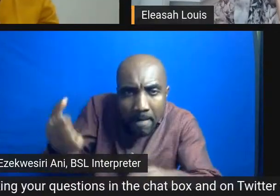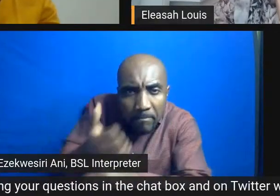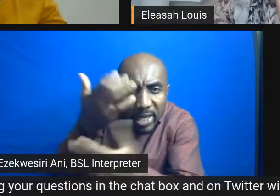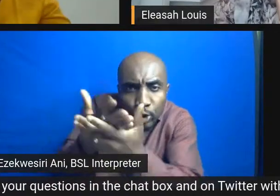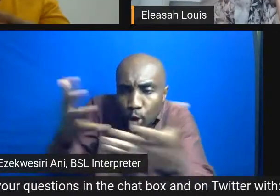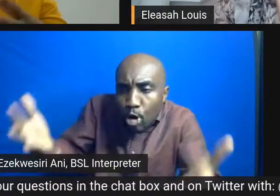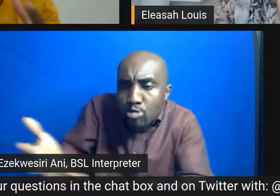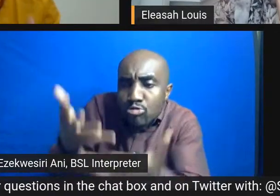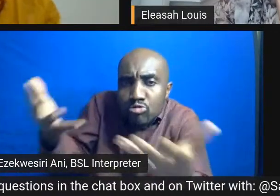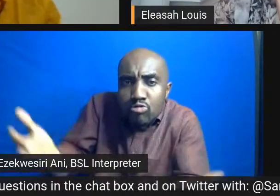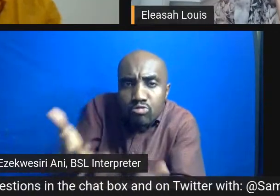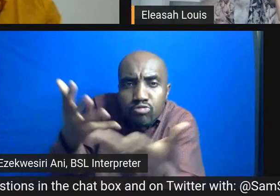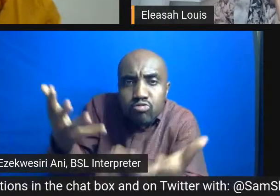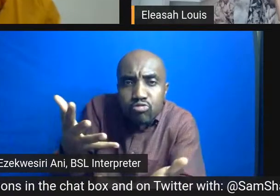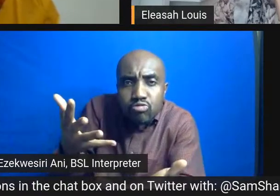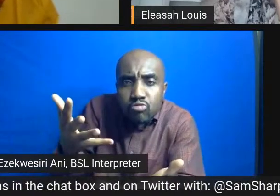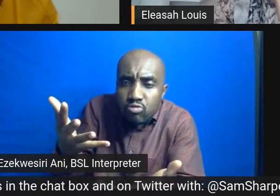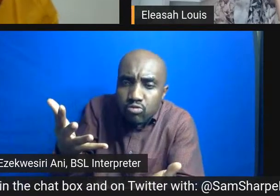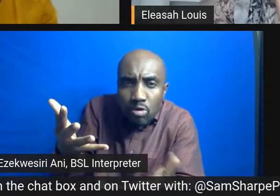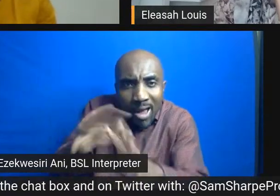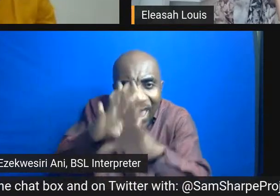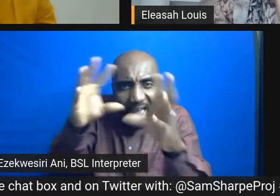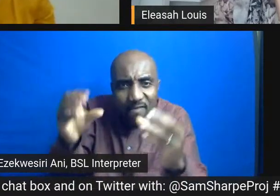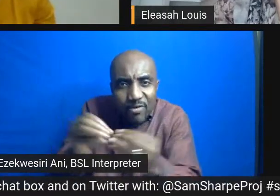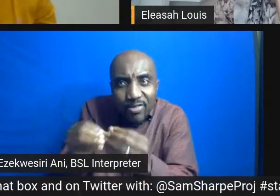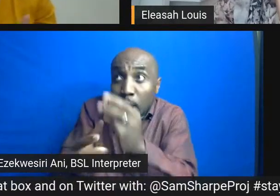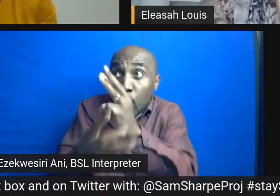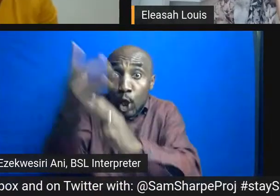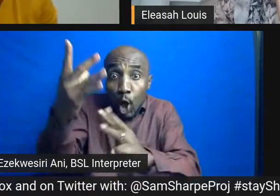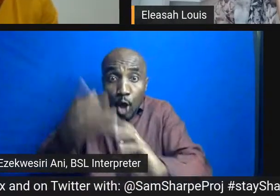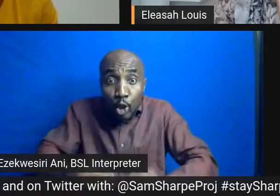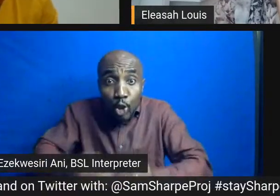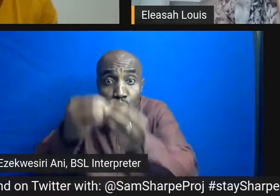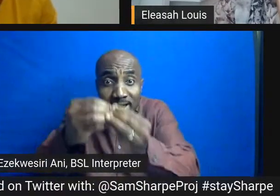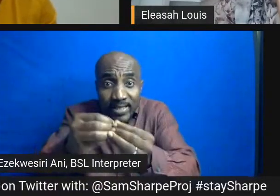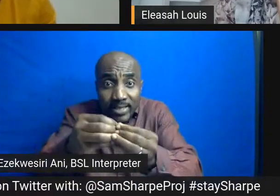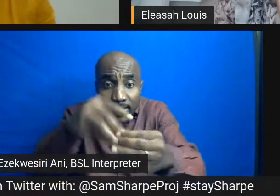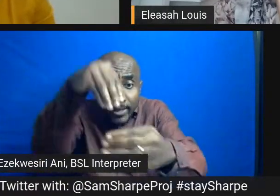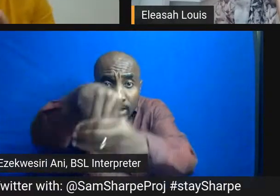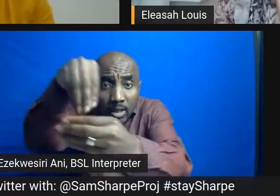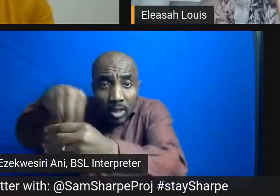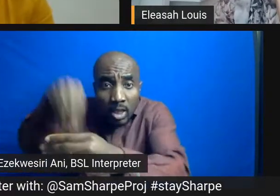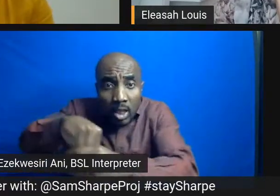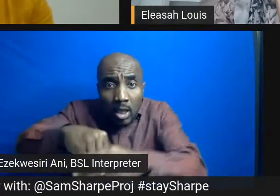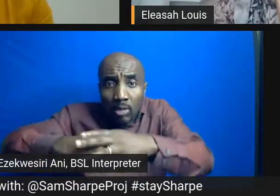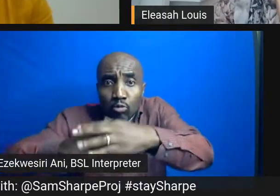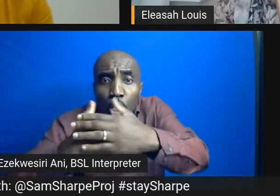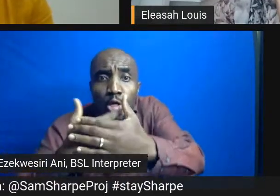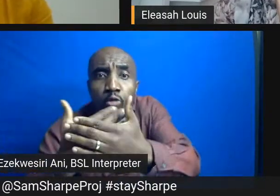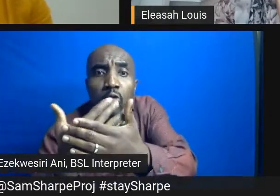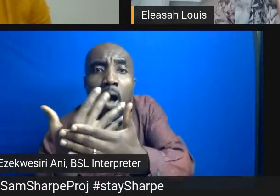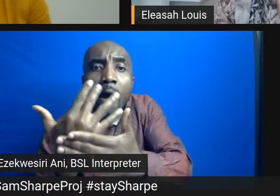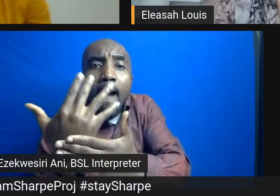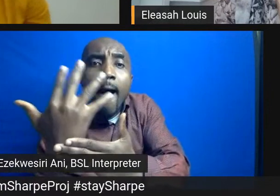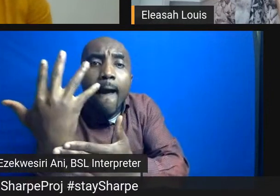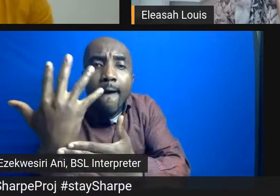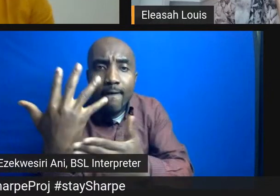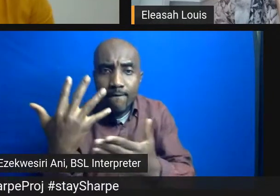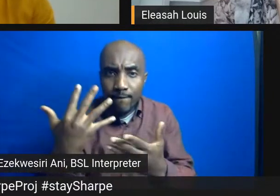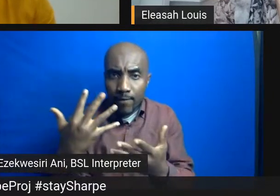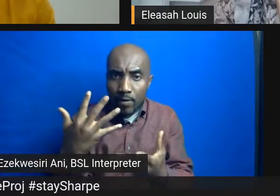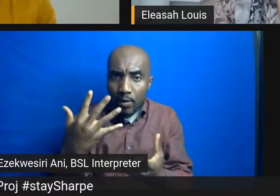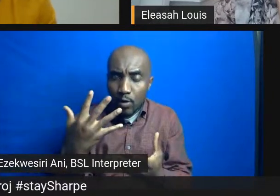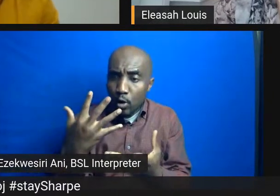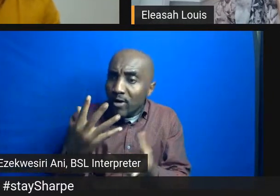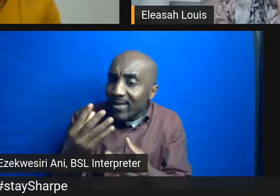that God has placed in that garden is able to thrive, to eat well,